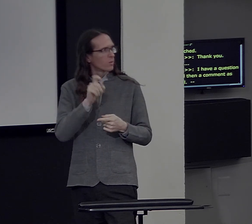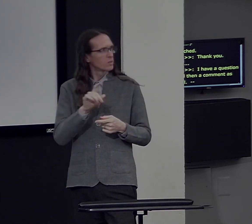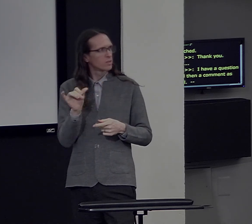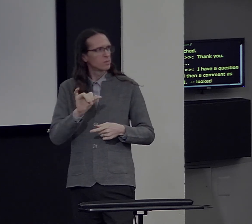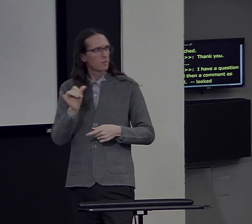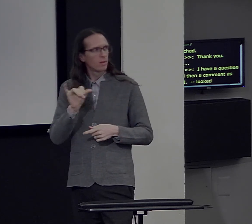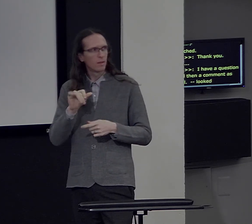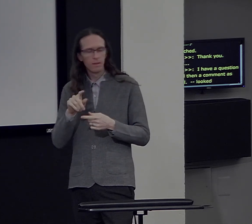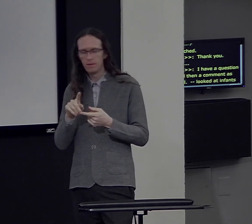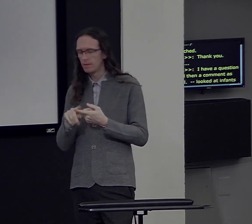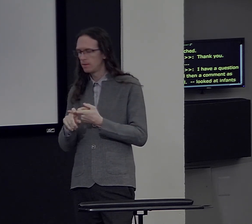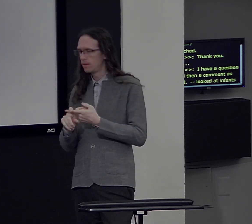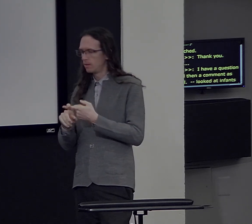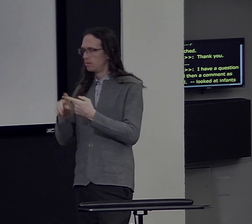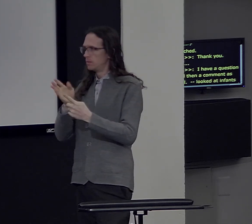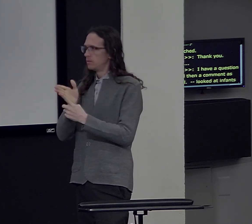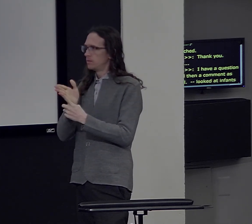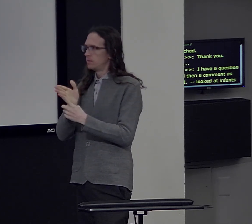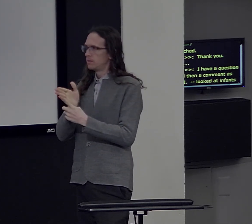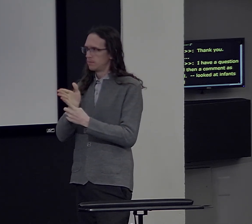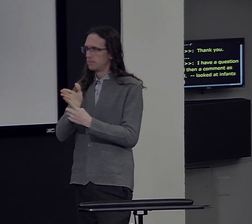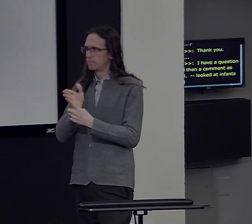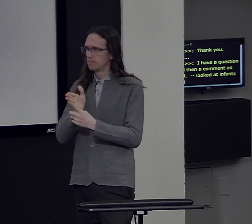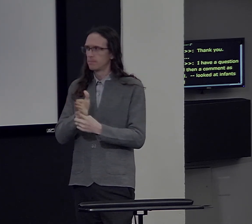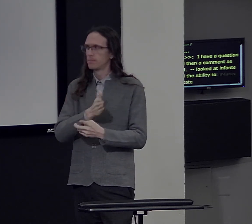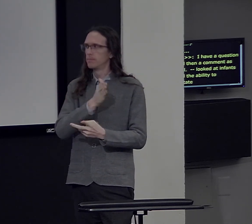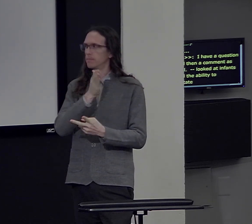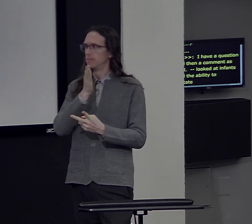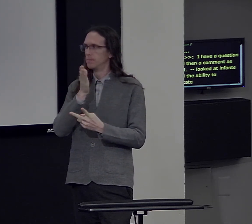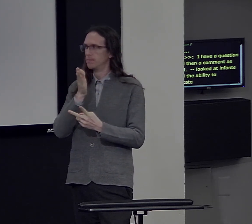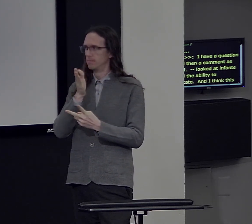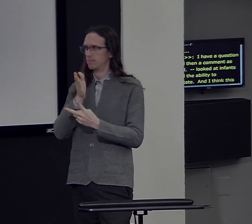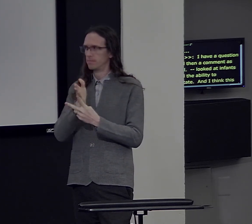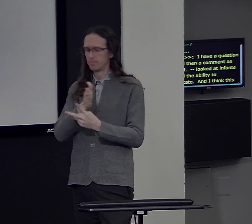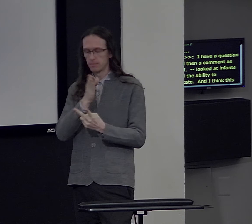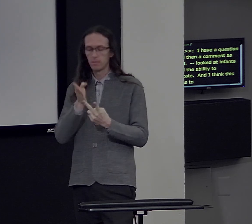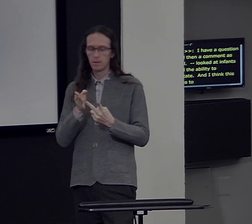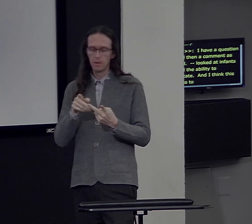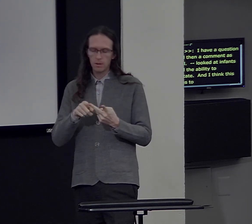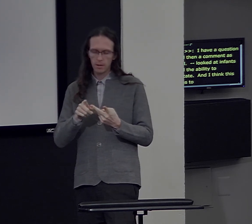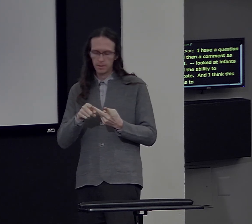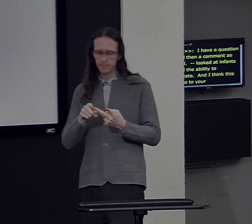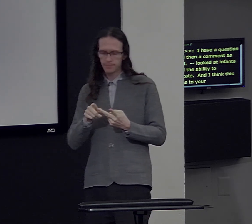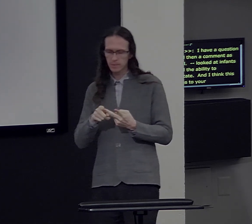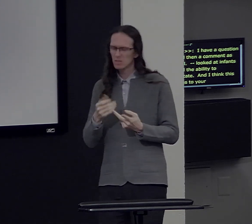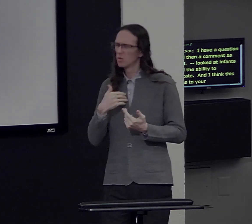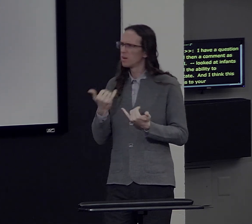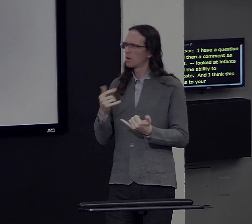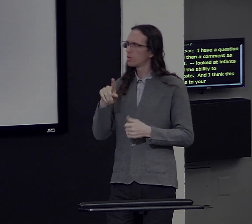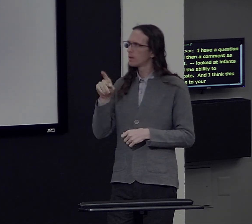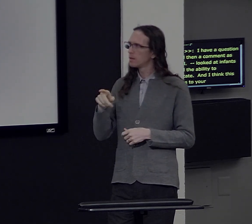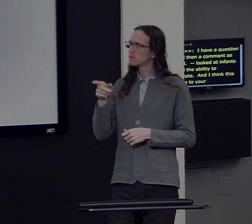ability to imitate, and I think this goes to your question as well. Yeah.